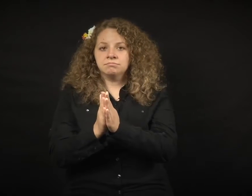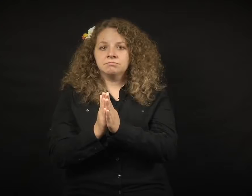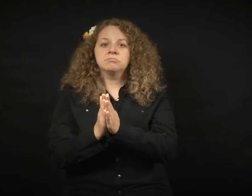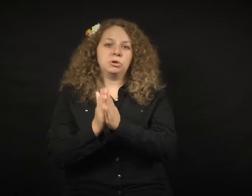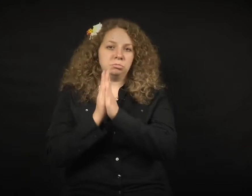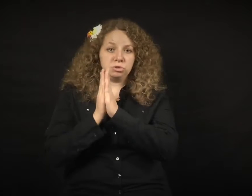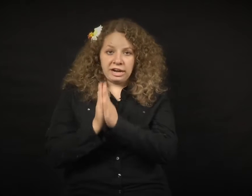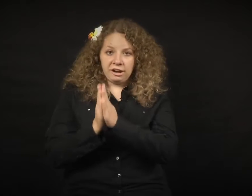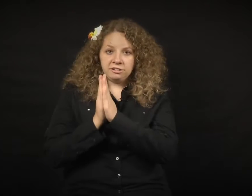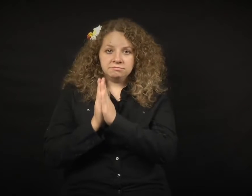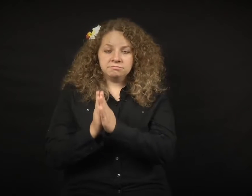or prayer,